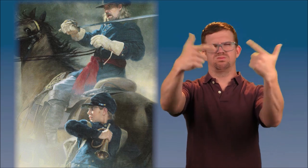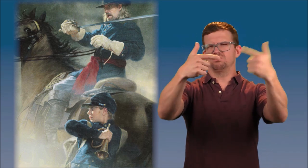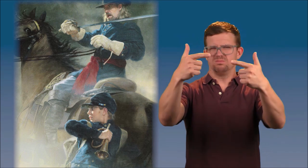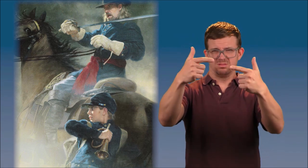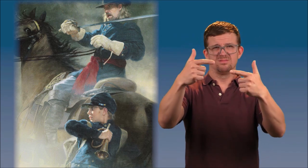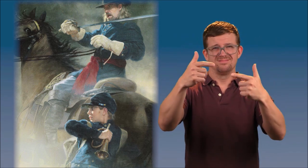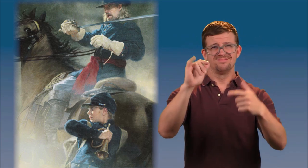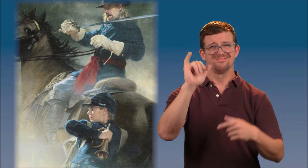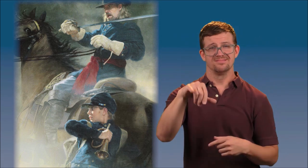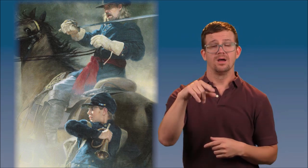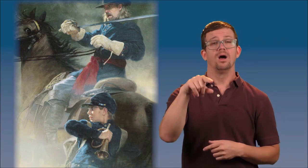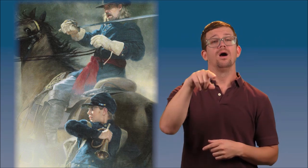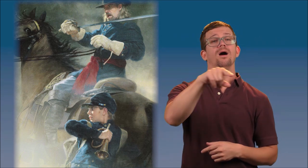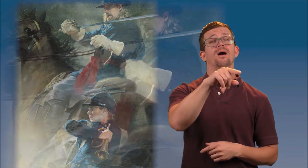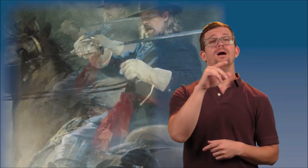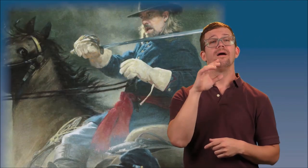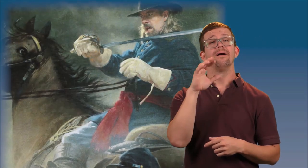Cemetery Ridge, behind the gunners.